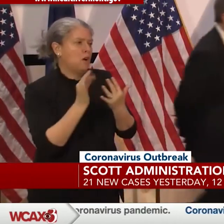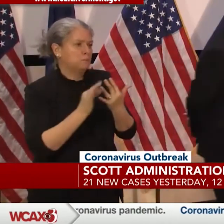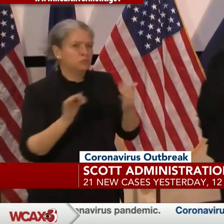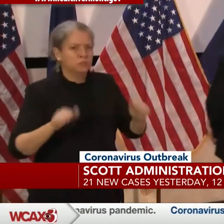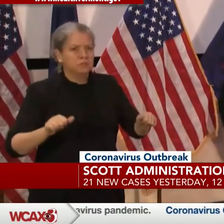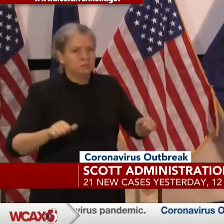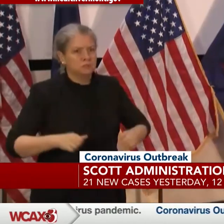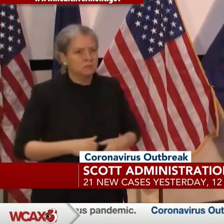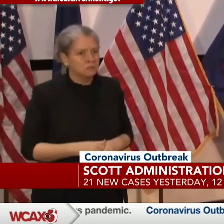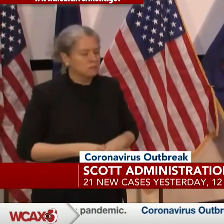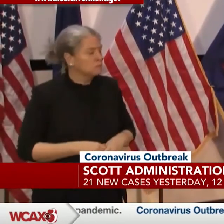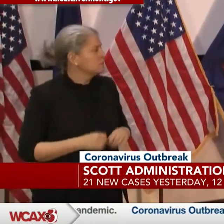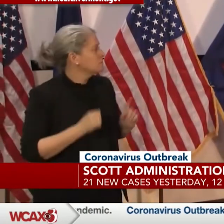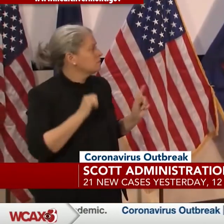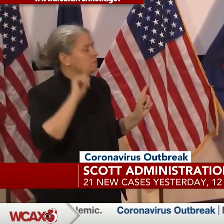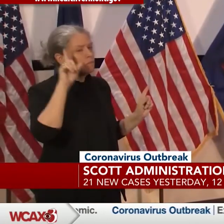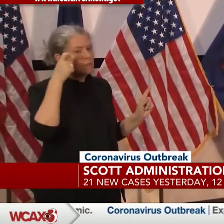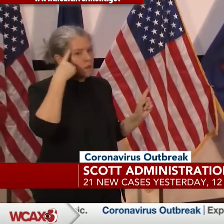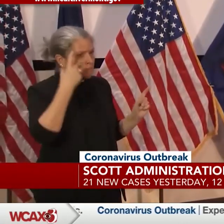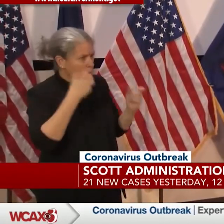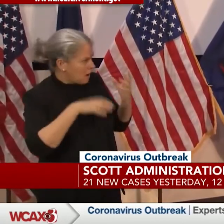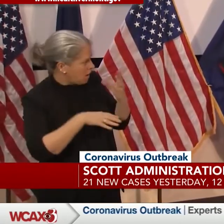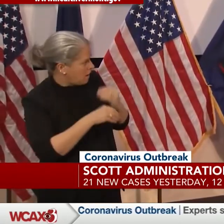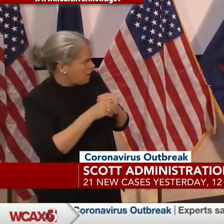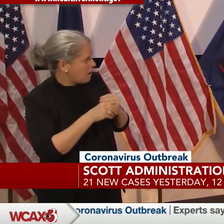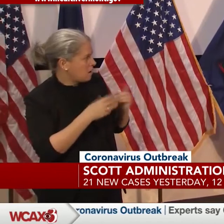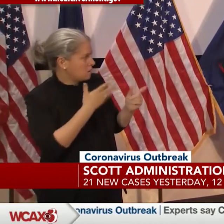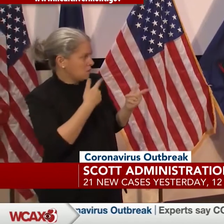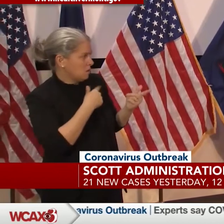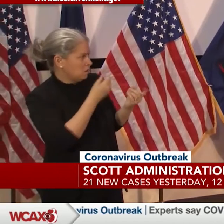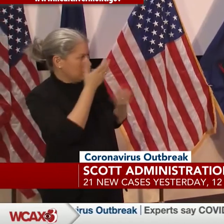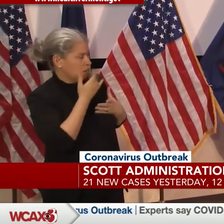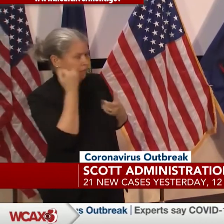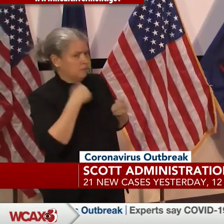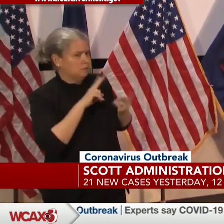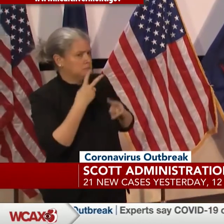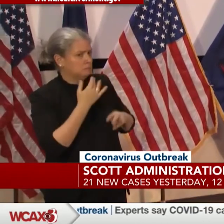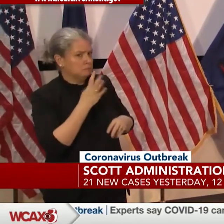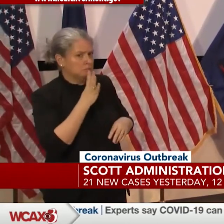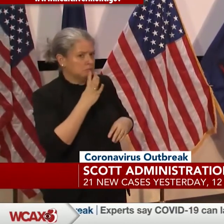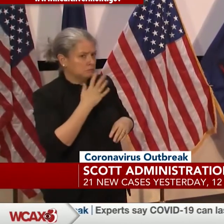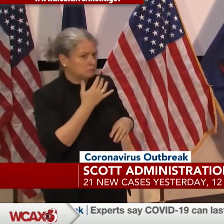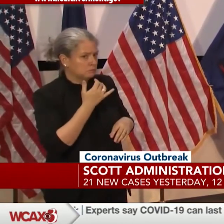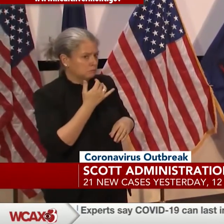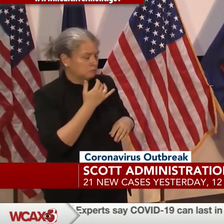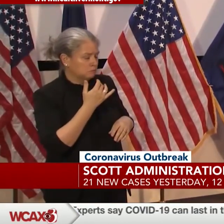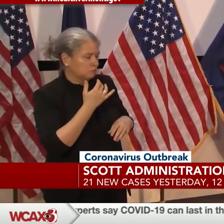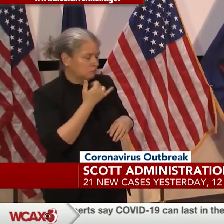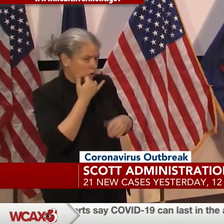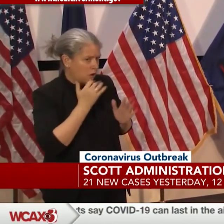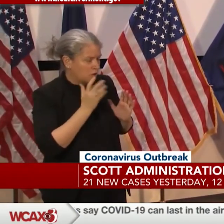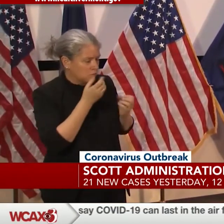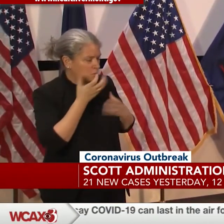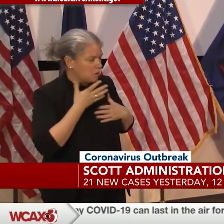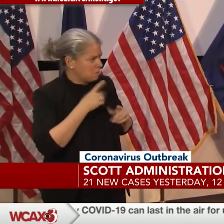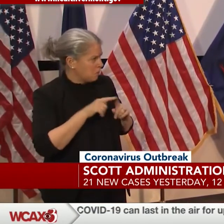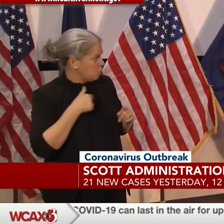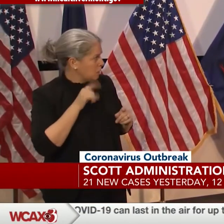I might add, and Commissioner Sherling, unless I misstate this, we did receive